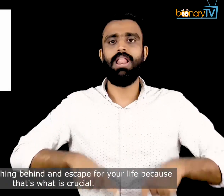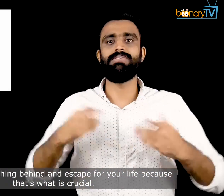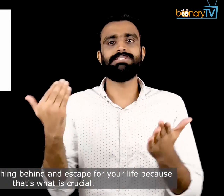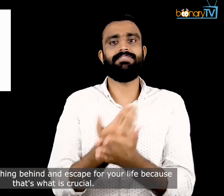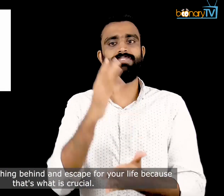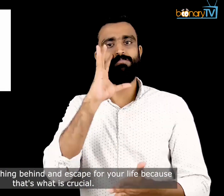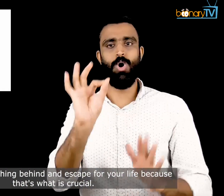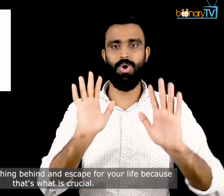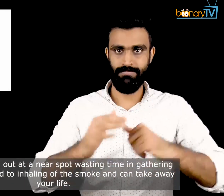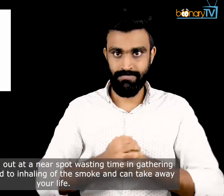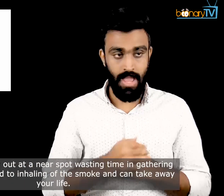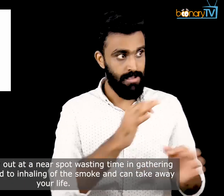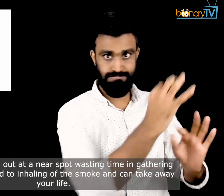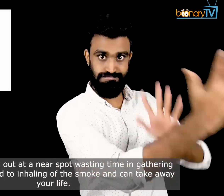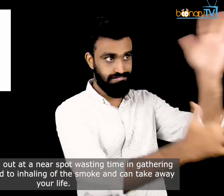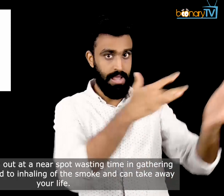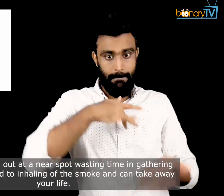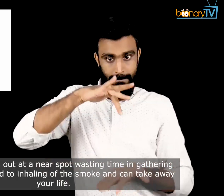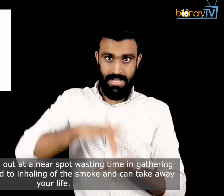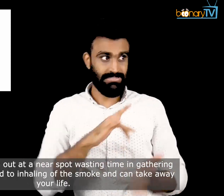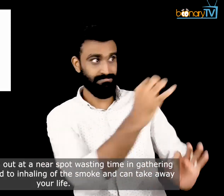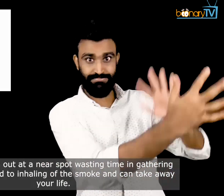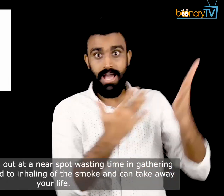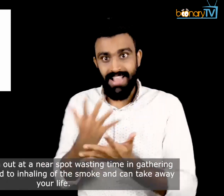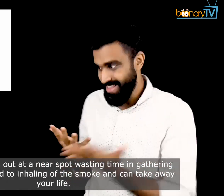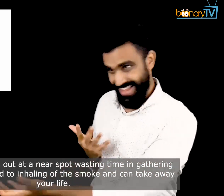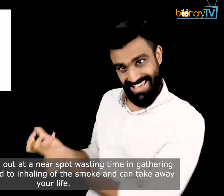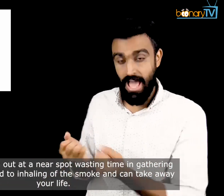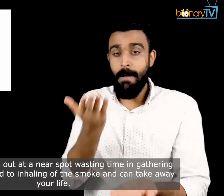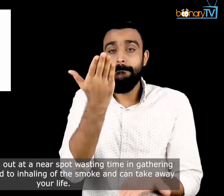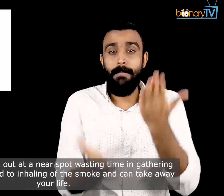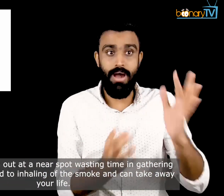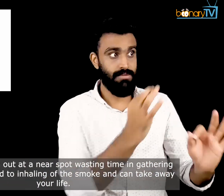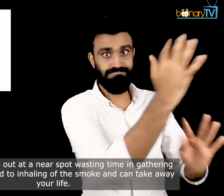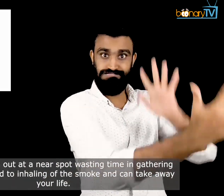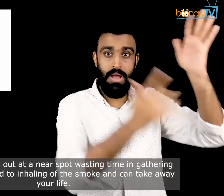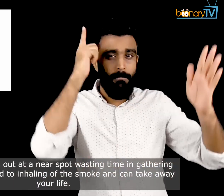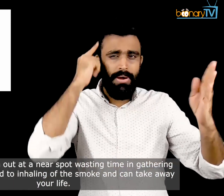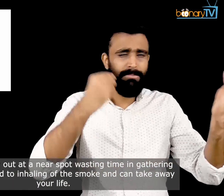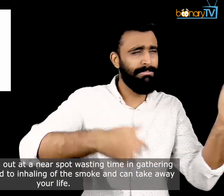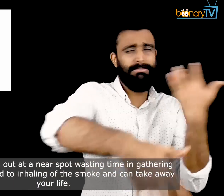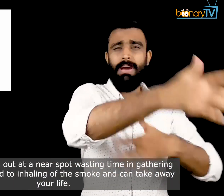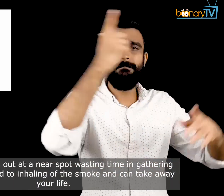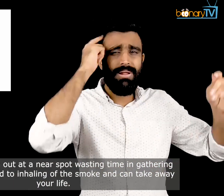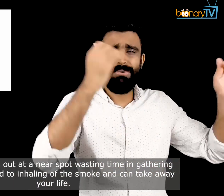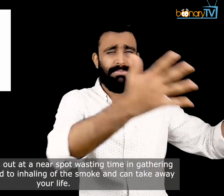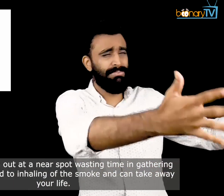crucial. If fire has broken out at a near spot, wasting time in gathering your stuff can lead to inhaling